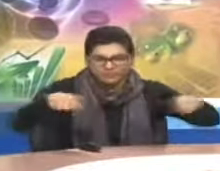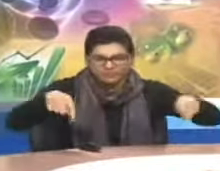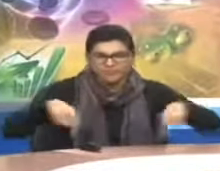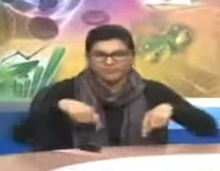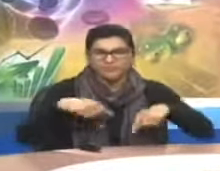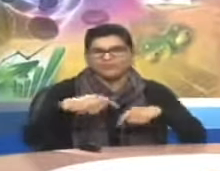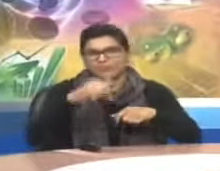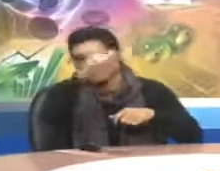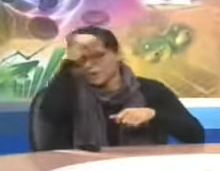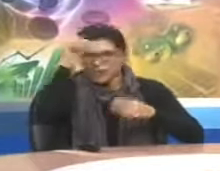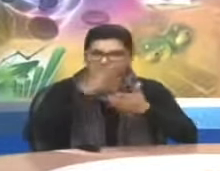for